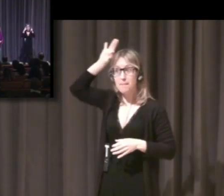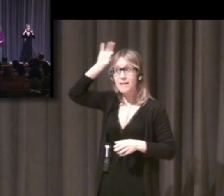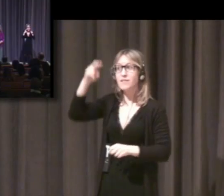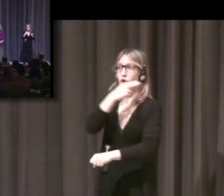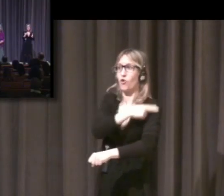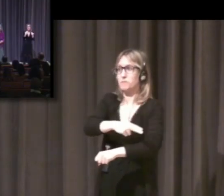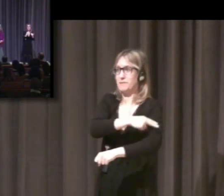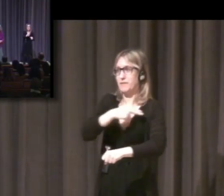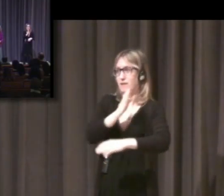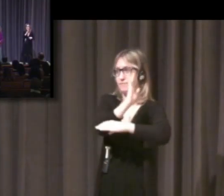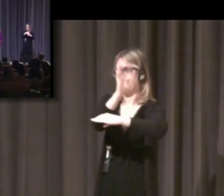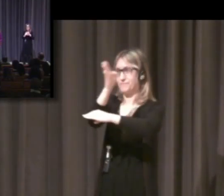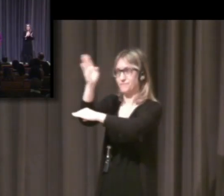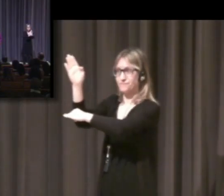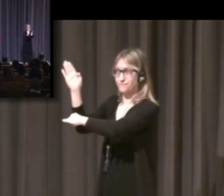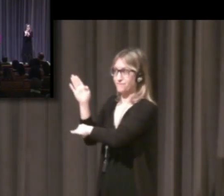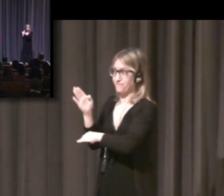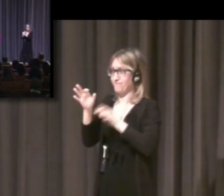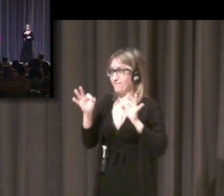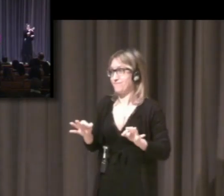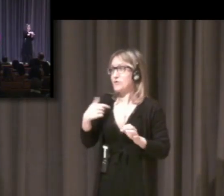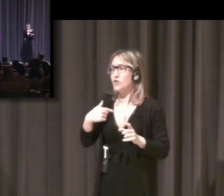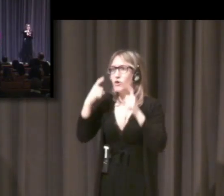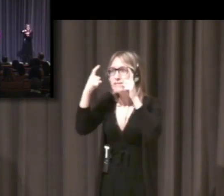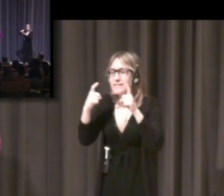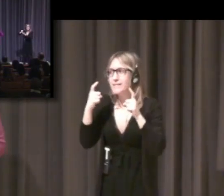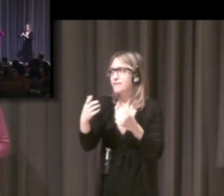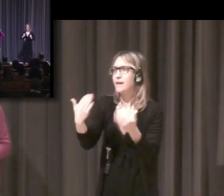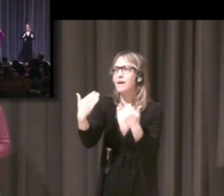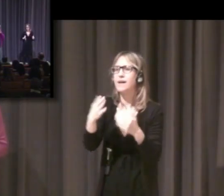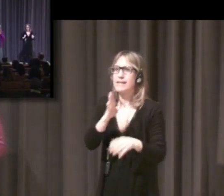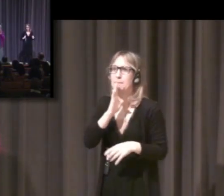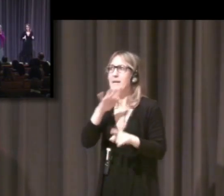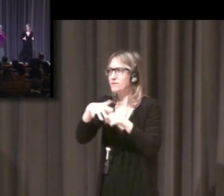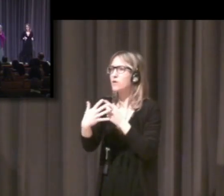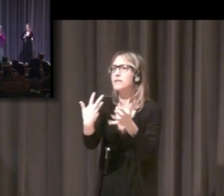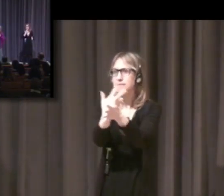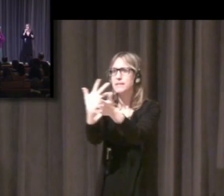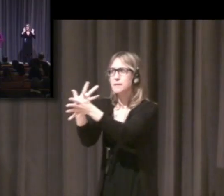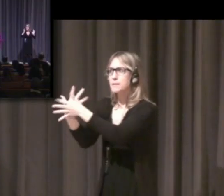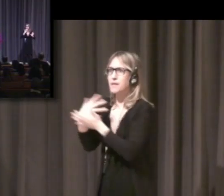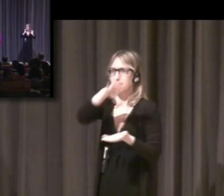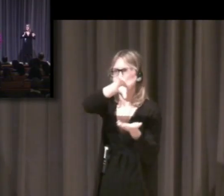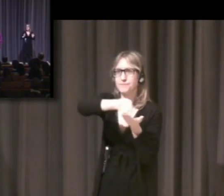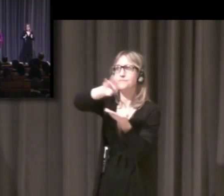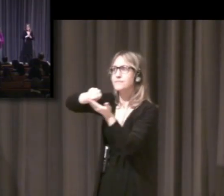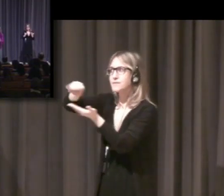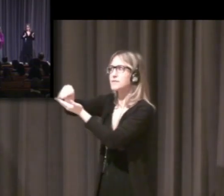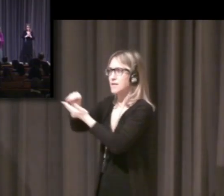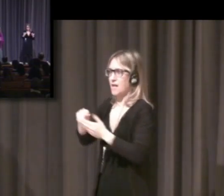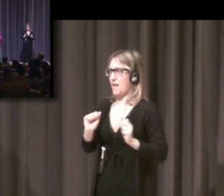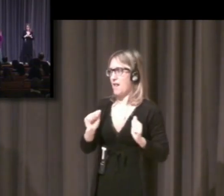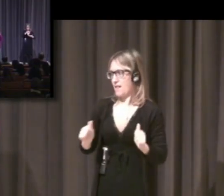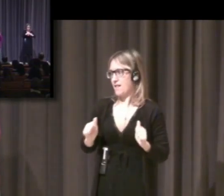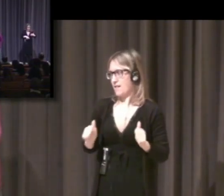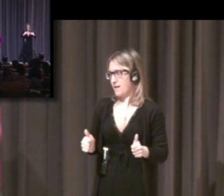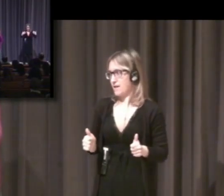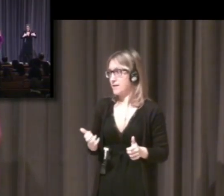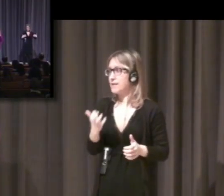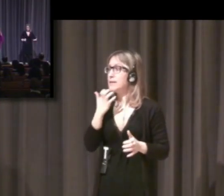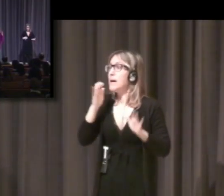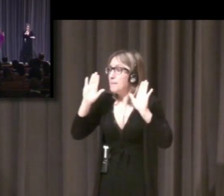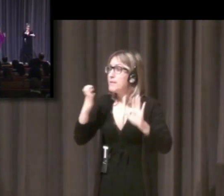But when you look at the literature, it's very hard to come to that conclusion. What